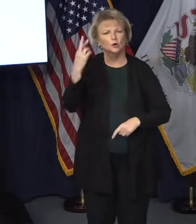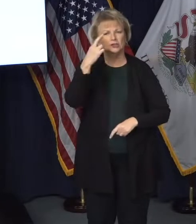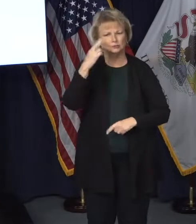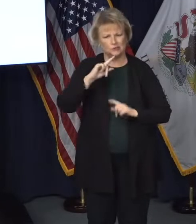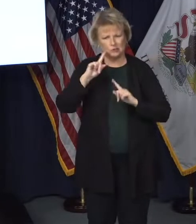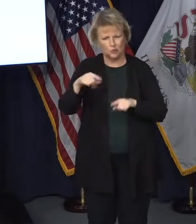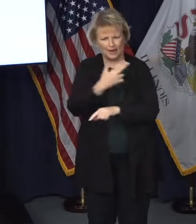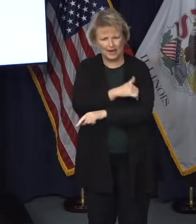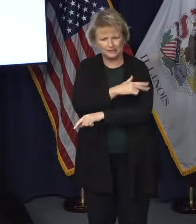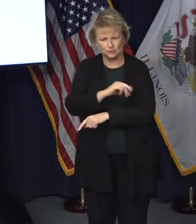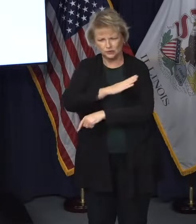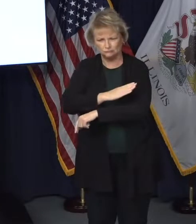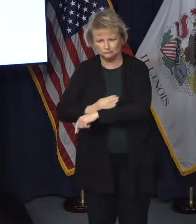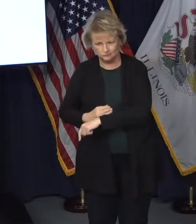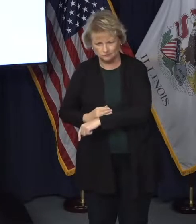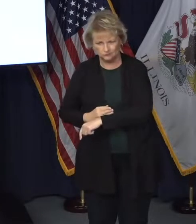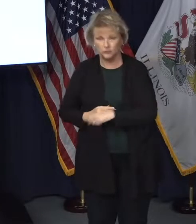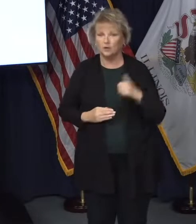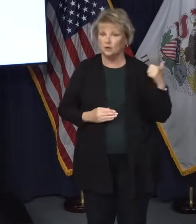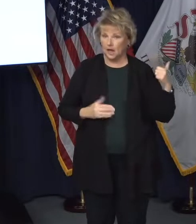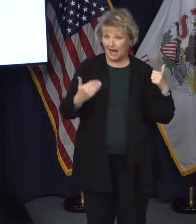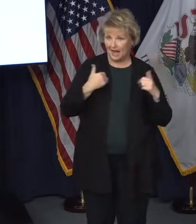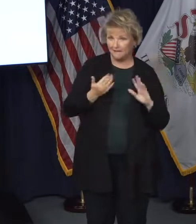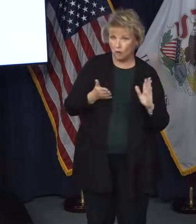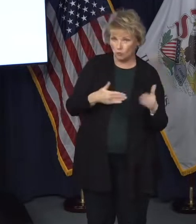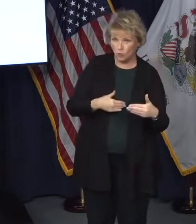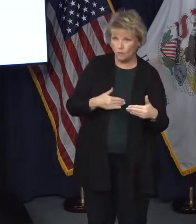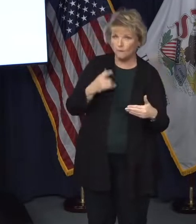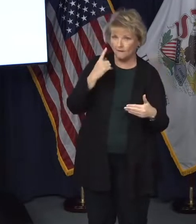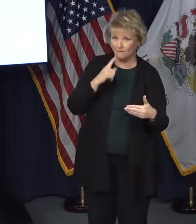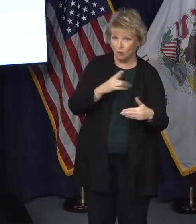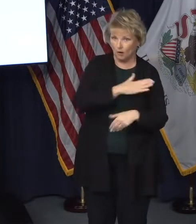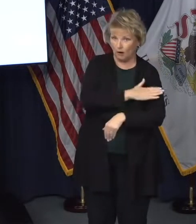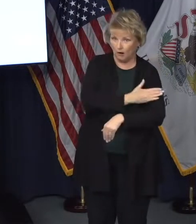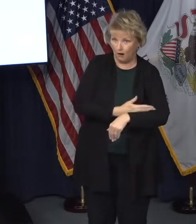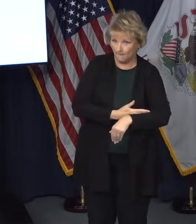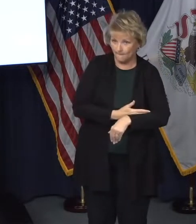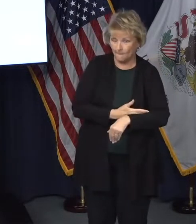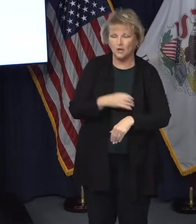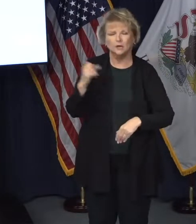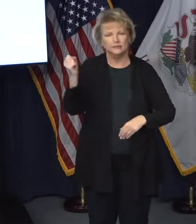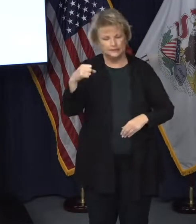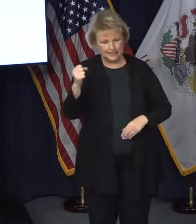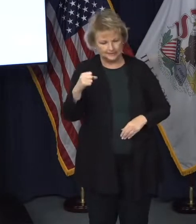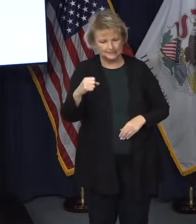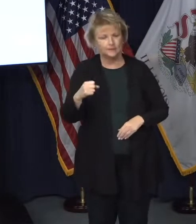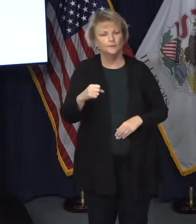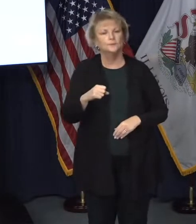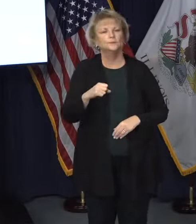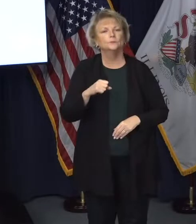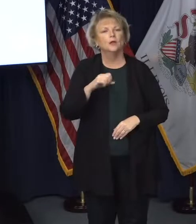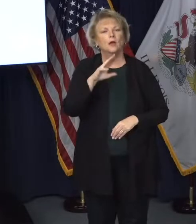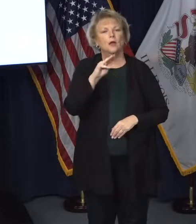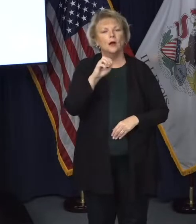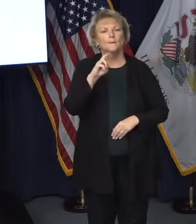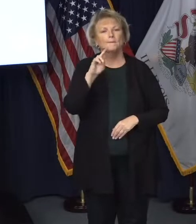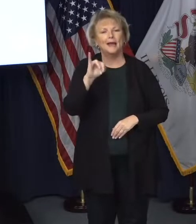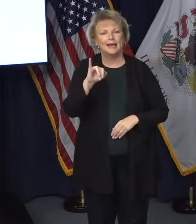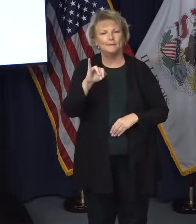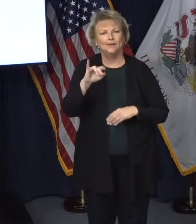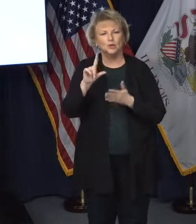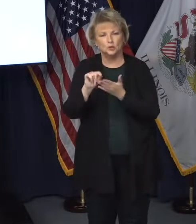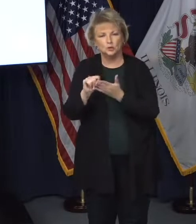something else. Because of Miami. You checked into a room for Yes. an arm? Yes. Okay. So, because the Miami Herald did a good job, they